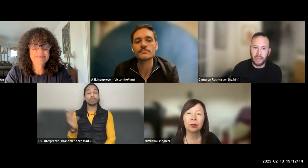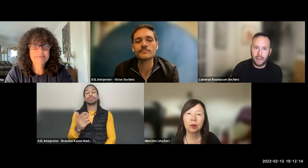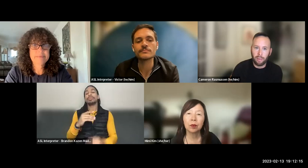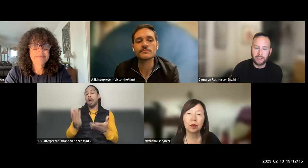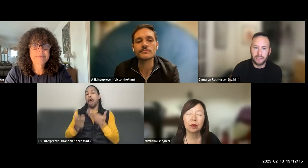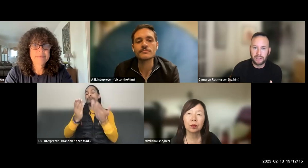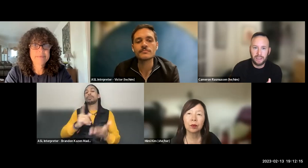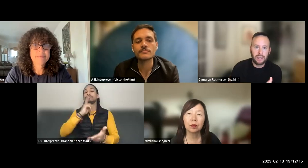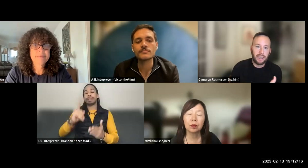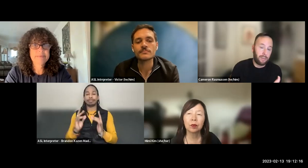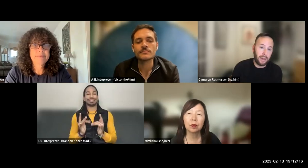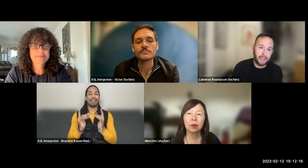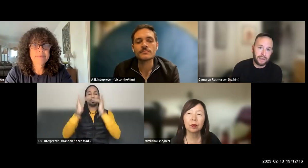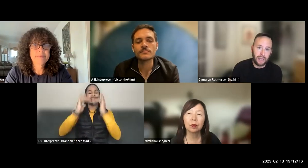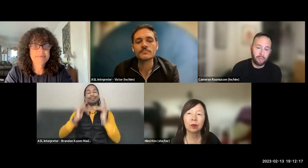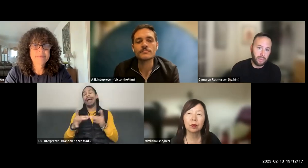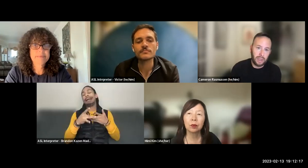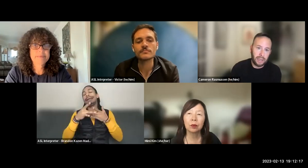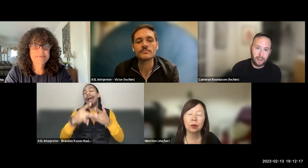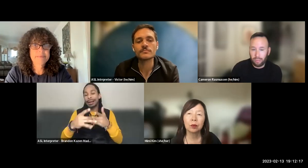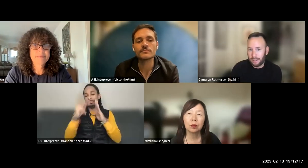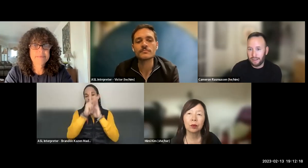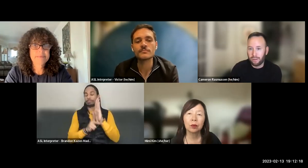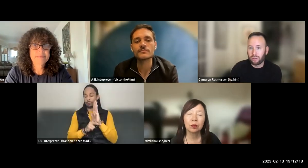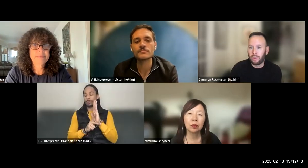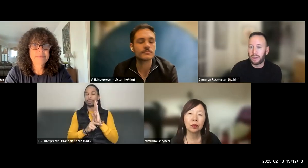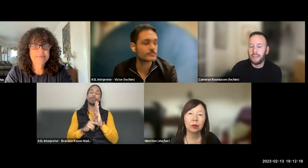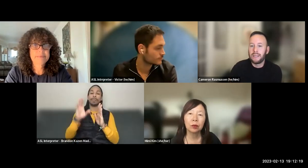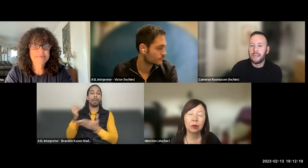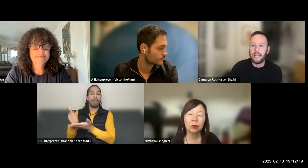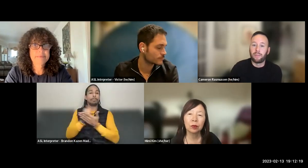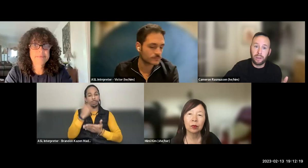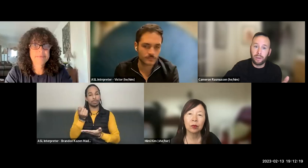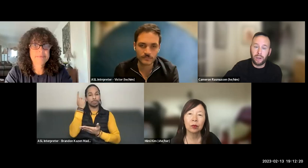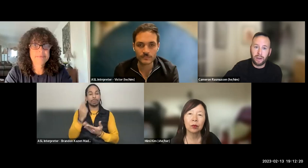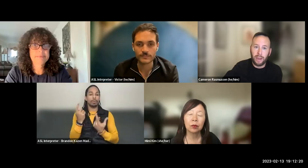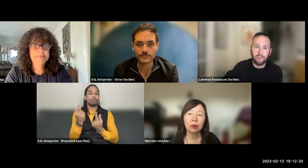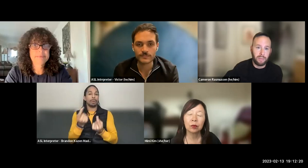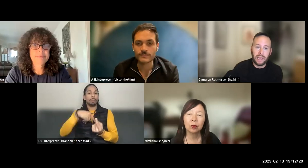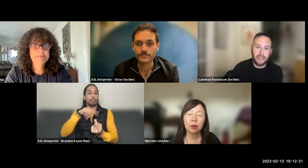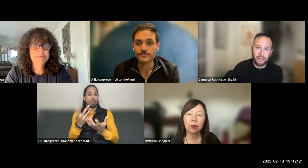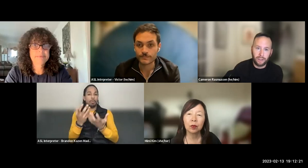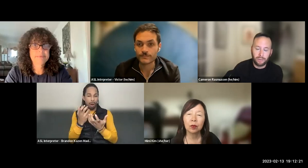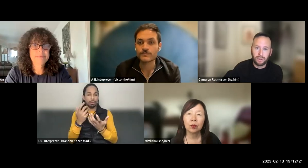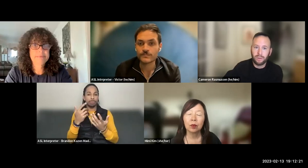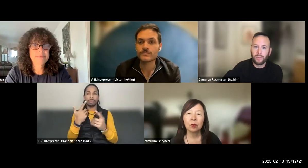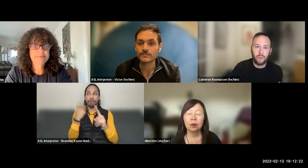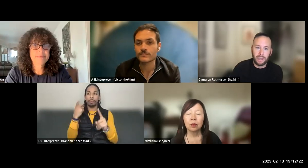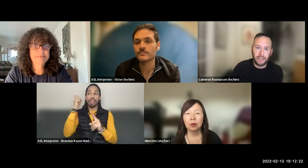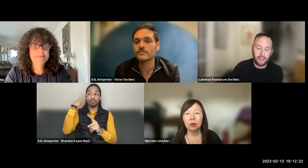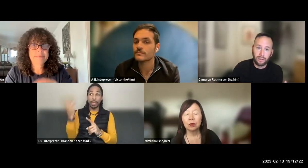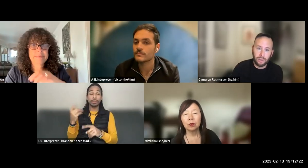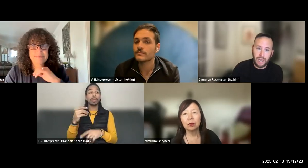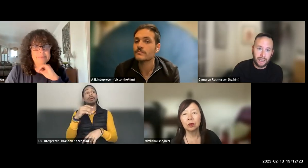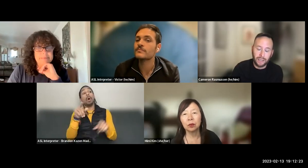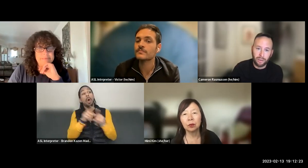for bringing abolitionist politics and practice to social work. Some of those are about being anti-carceral, which I